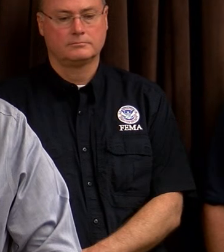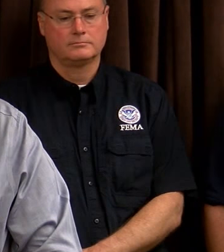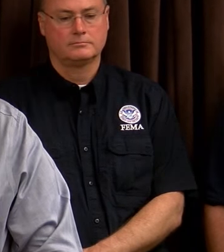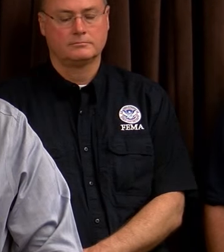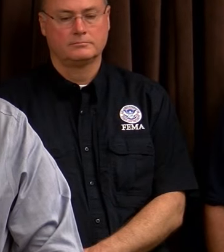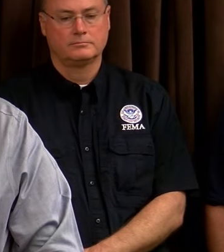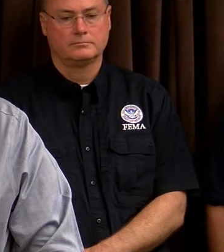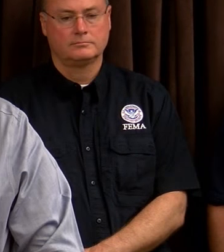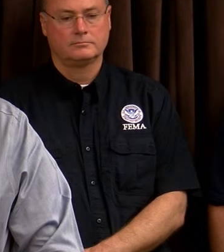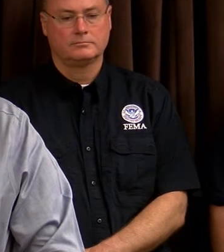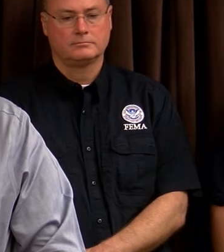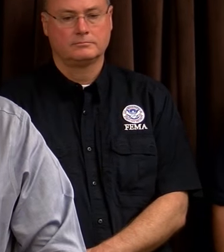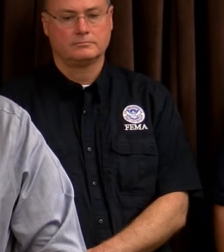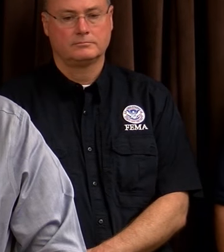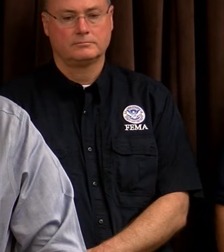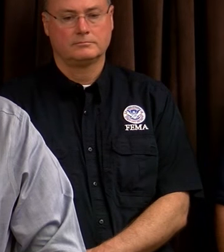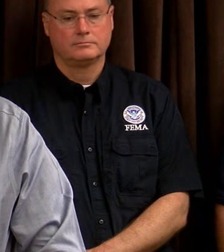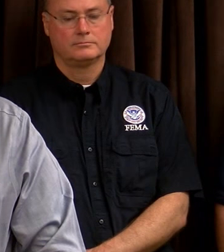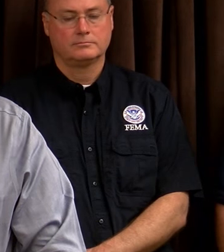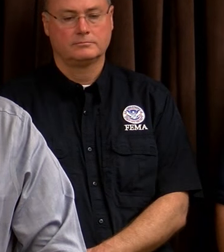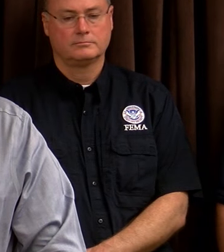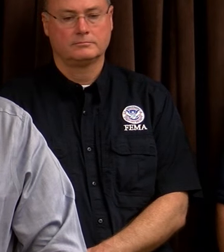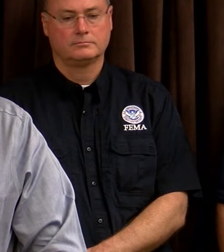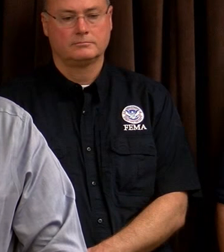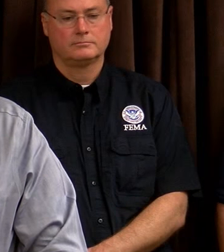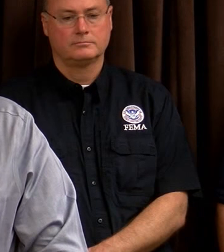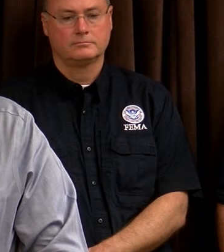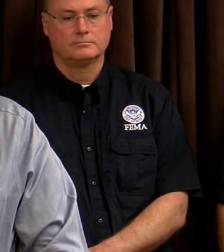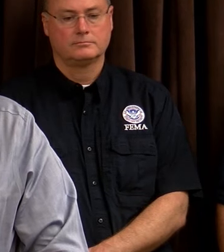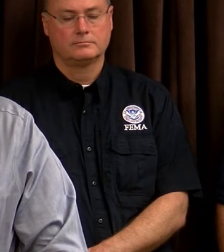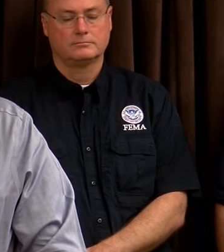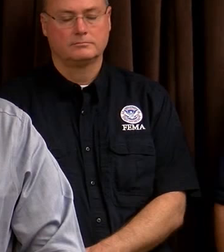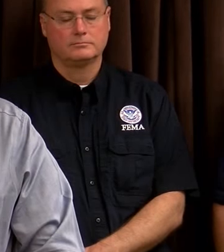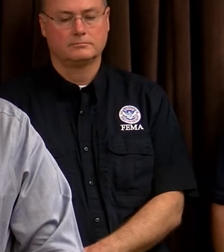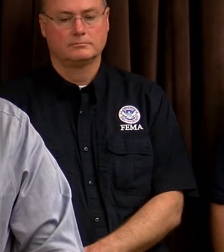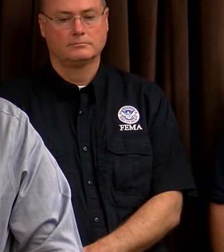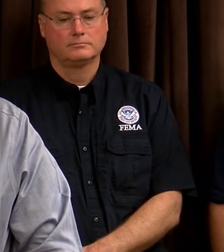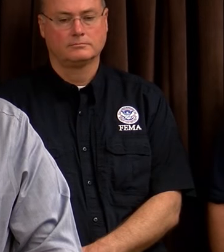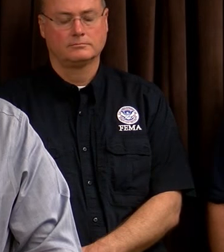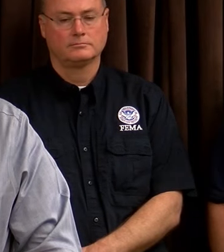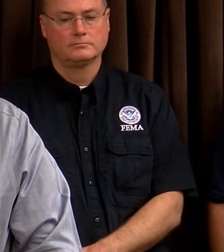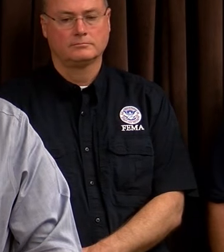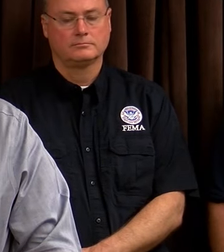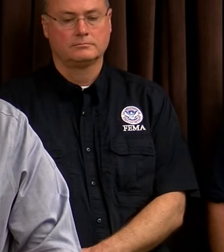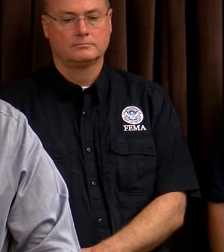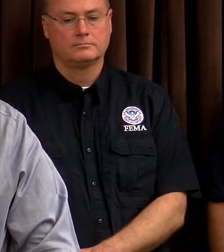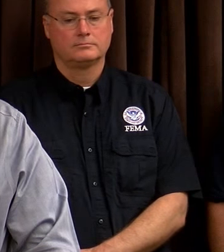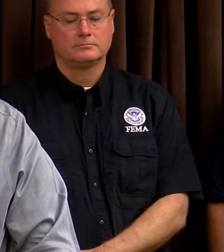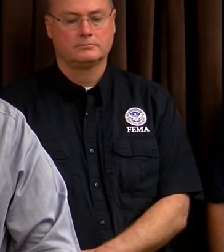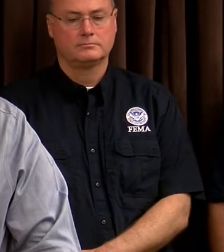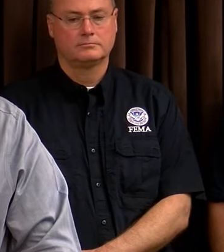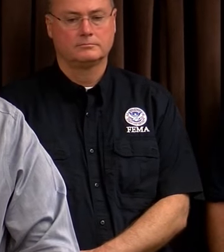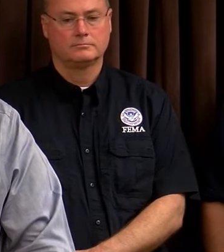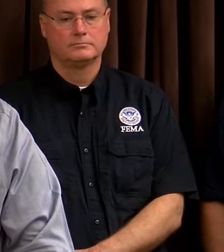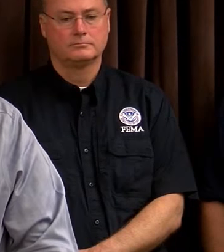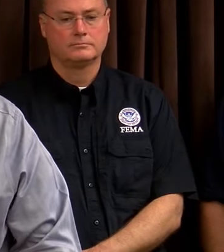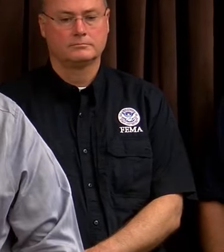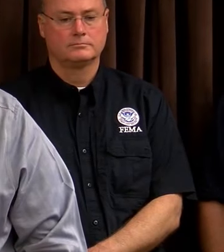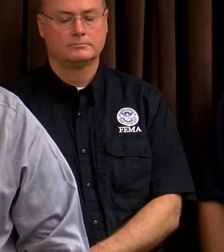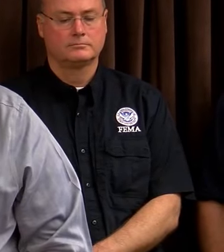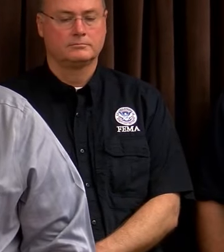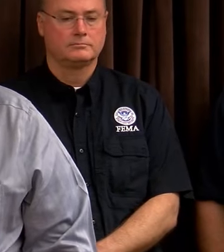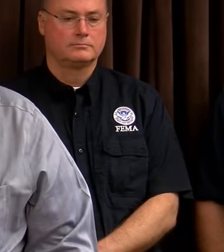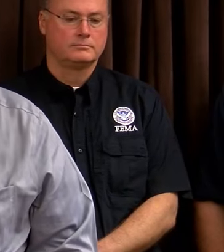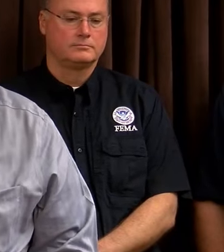OES is here, Cal OES, SBA to help us out, help our folks out. Local